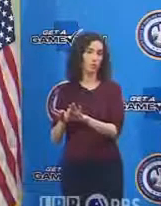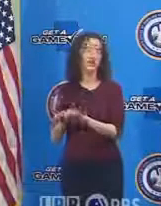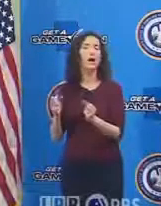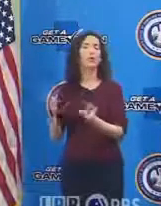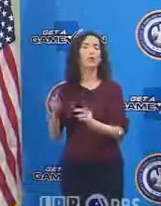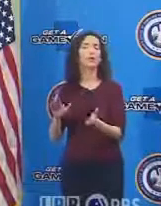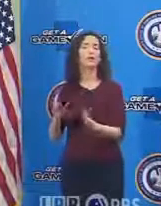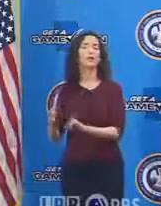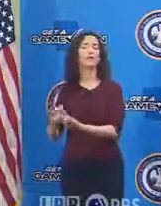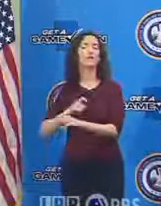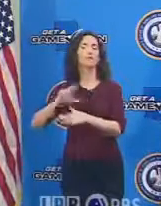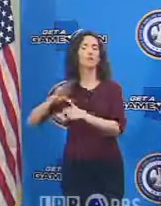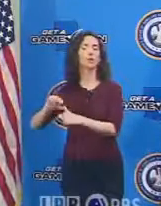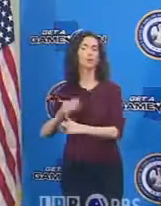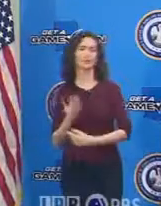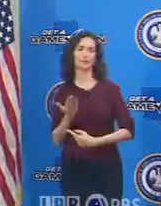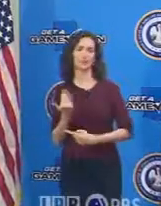15.